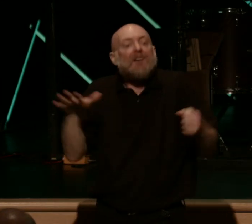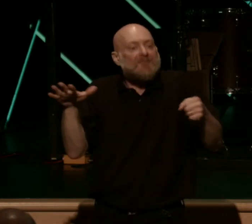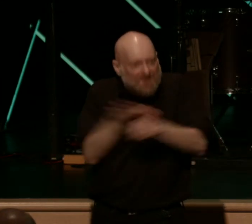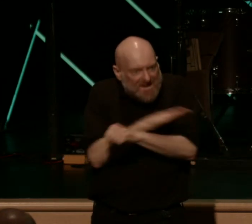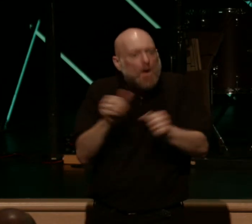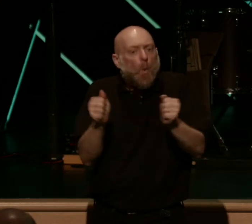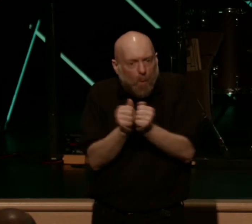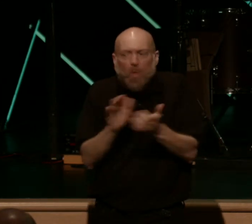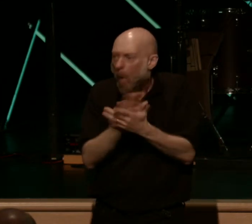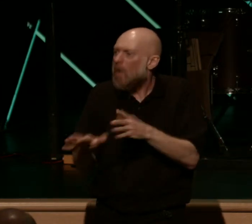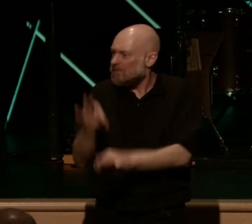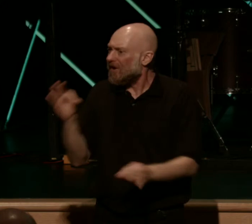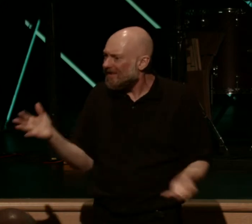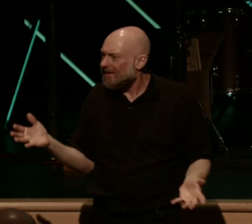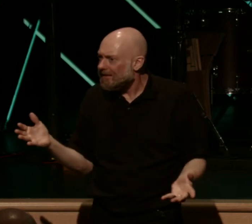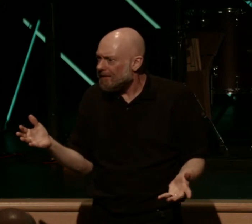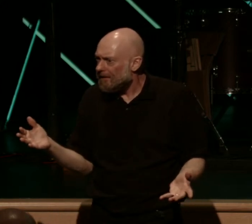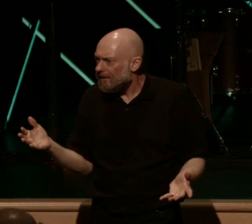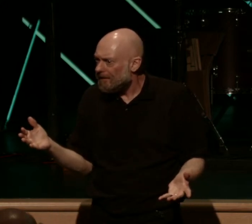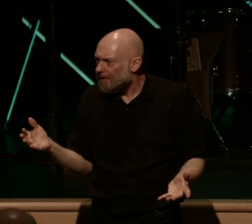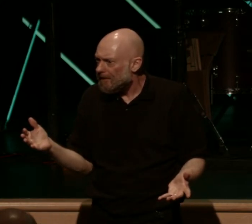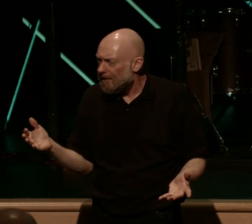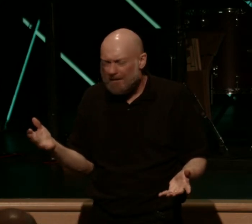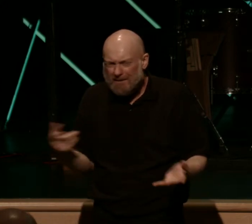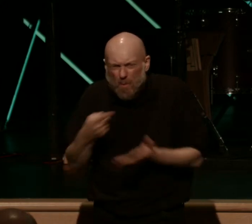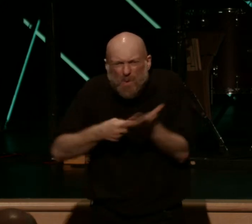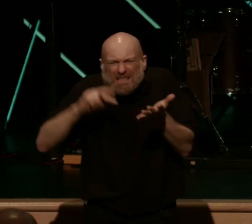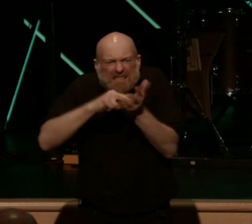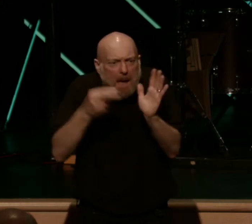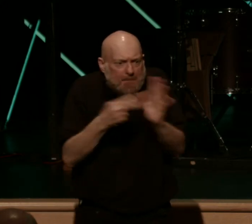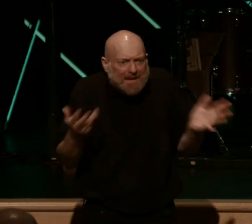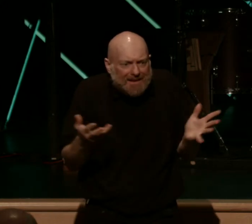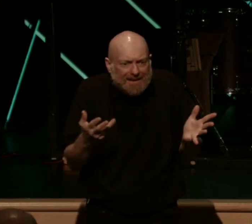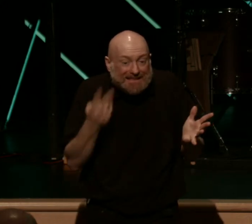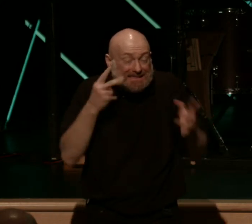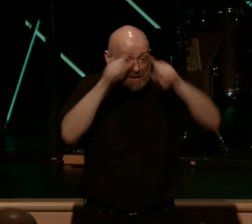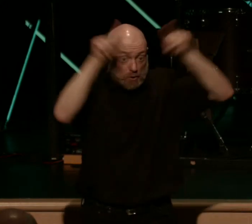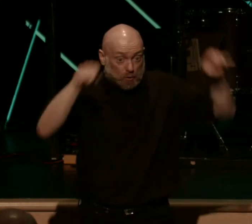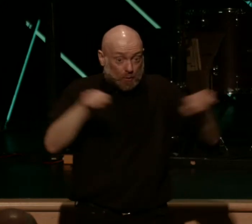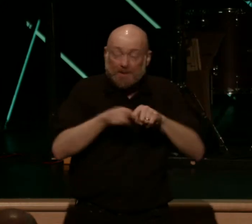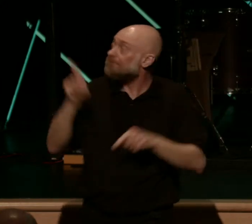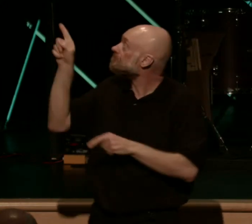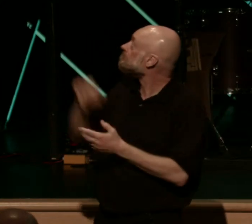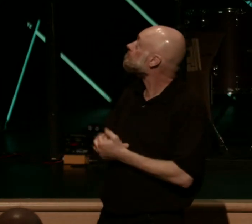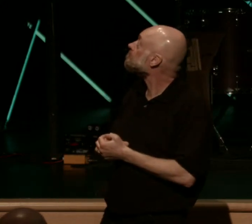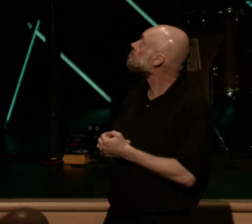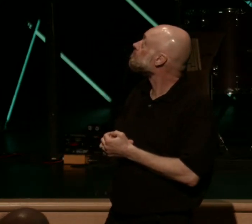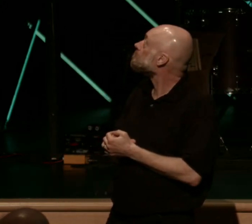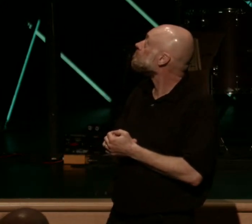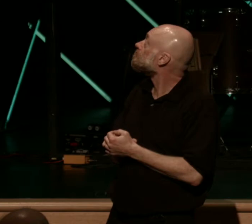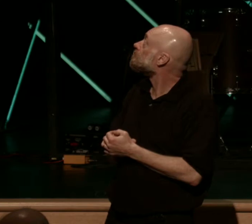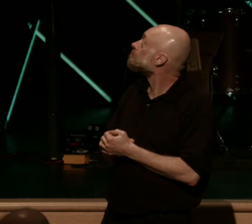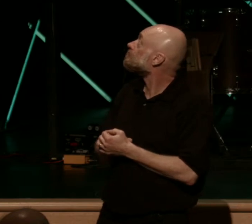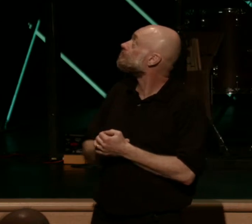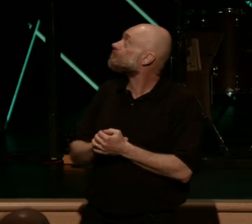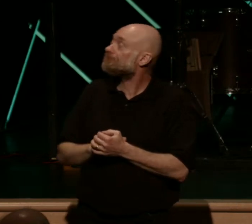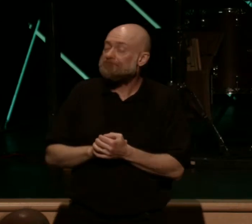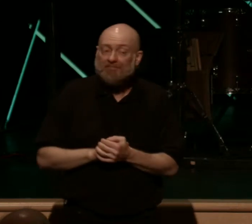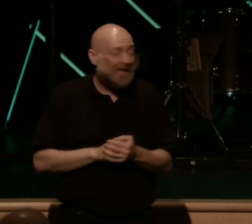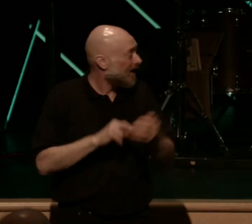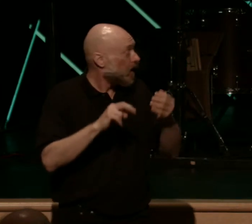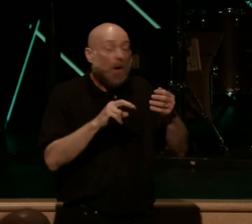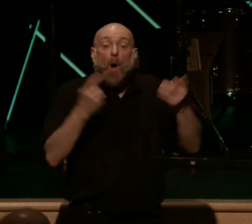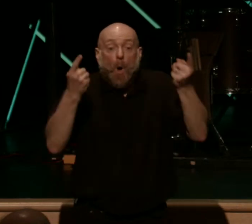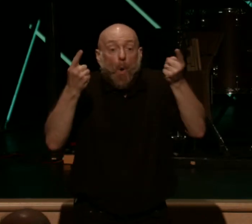filled with the Holy Spirit. And here's what that means up on the screen. It means this. It means